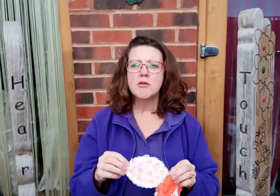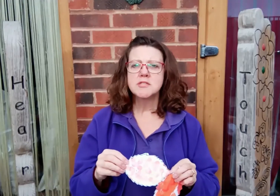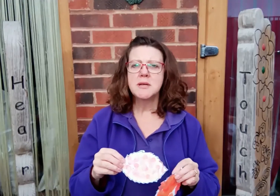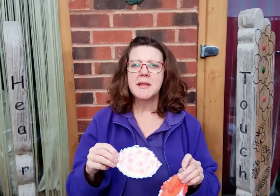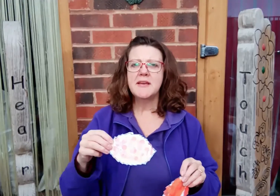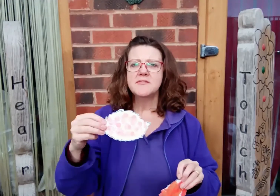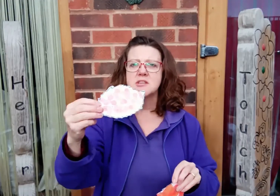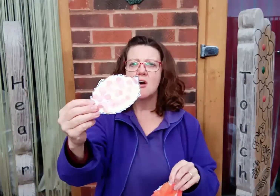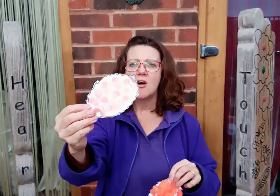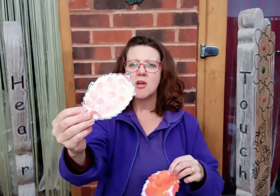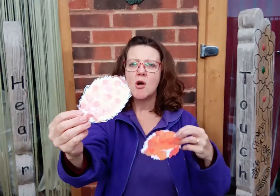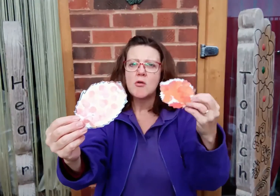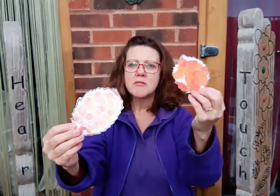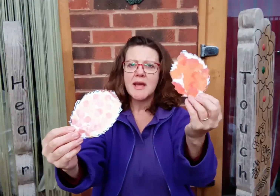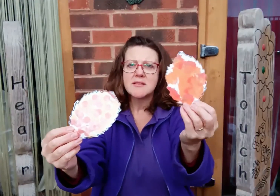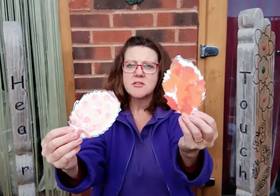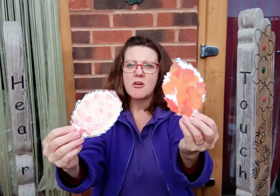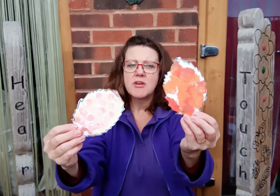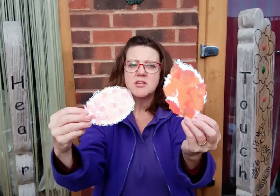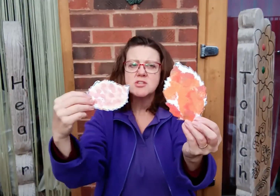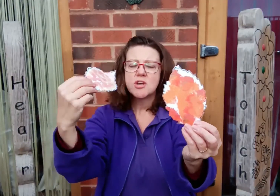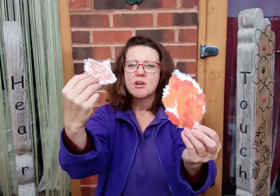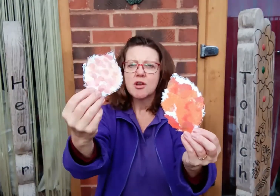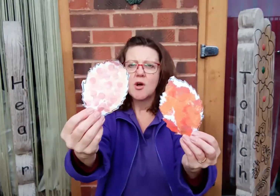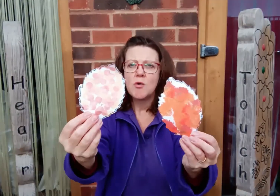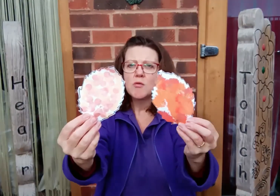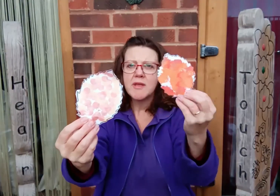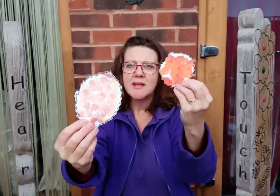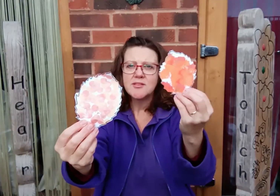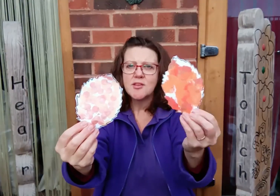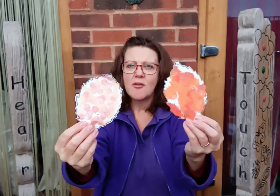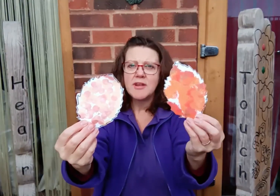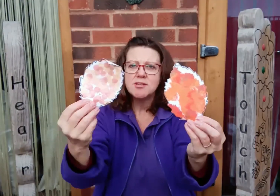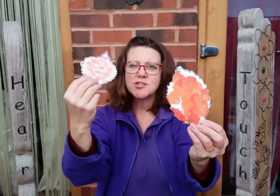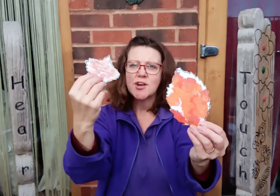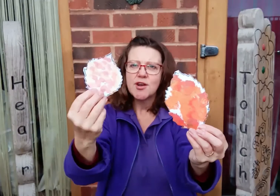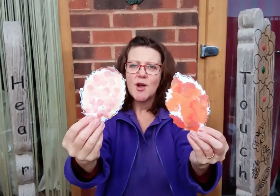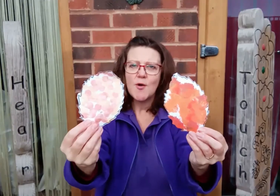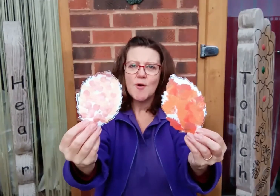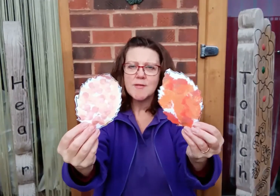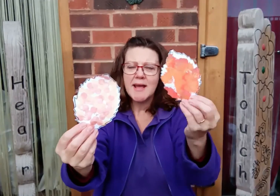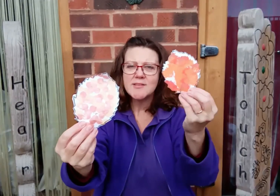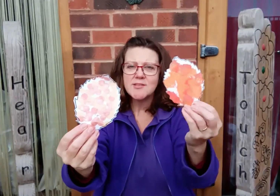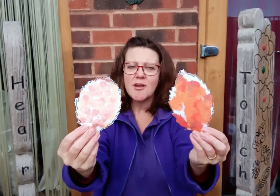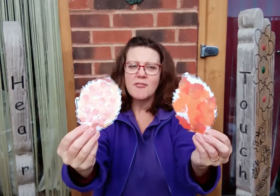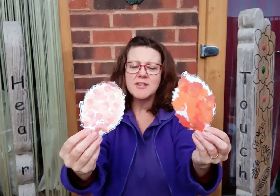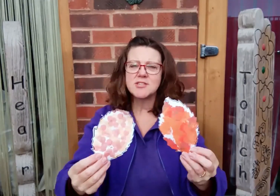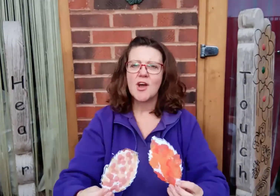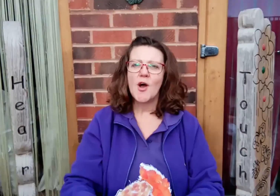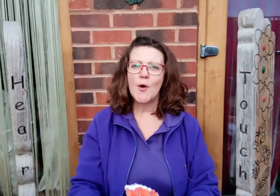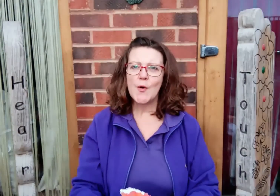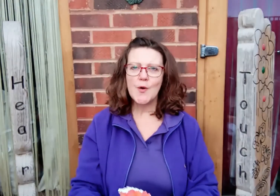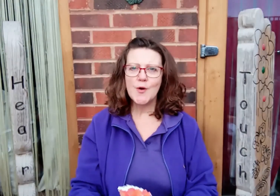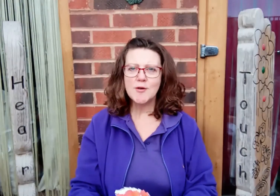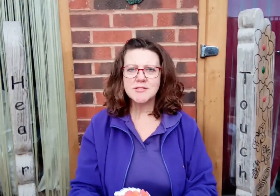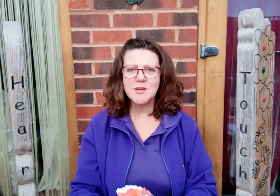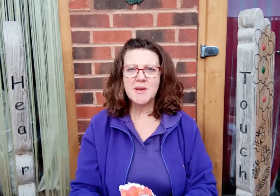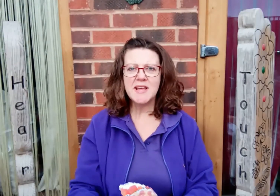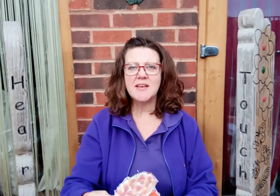Autumn leaves are gold and orange, gold and orange, gold and orange. Autumn leaves